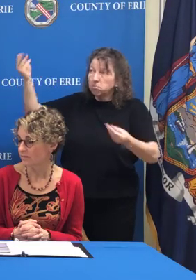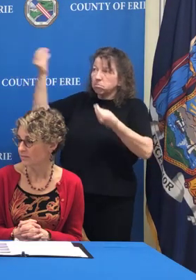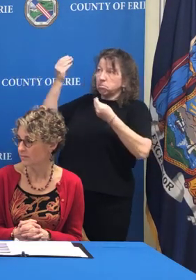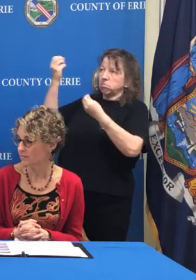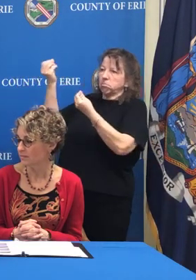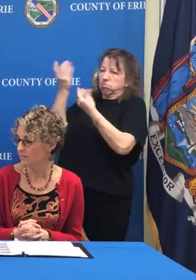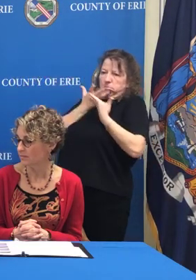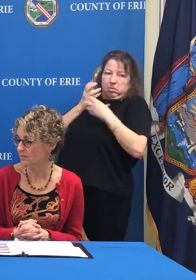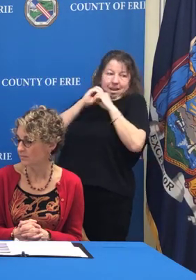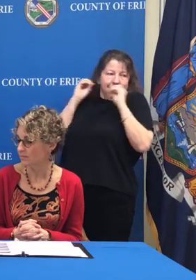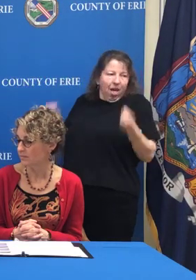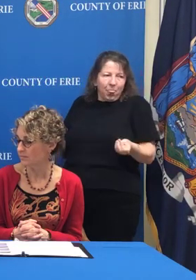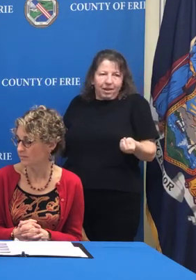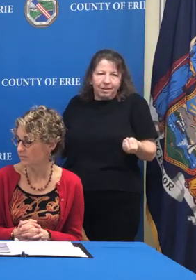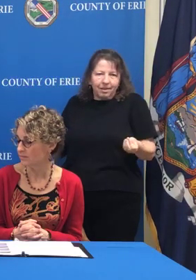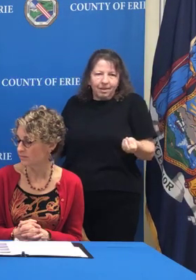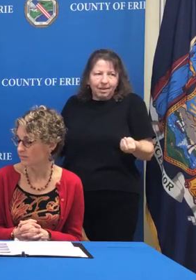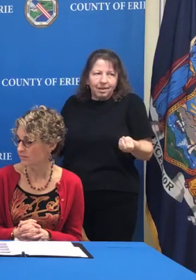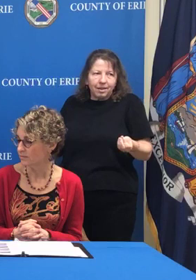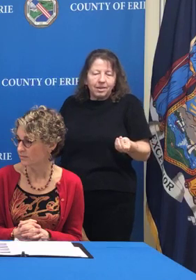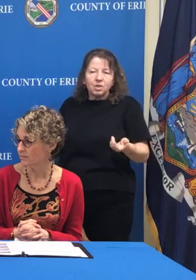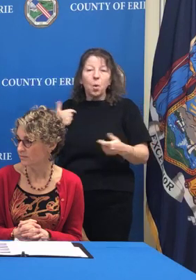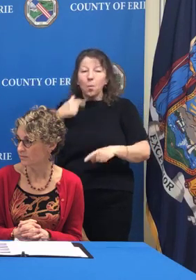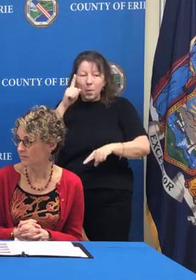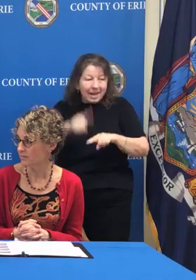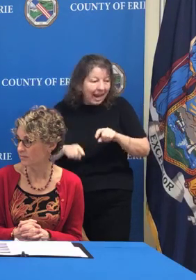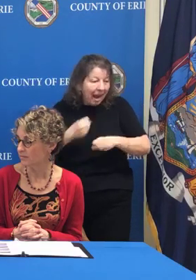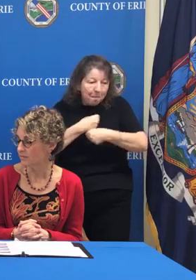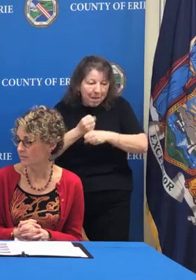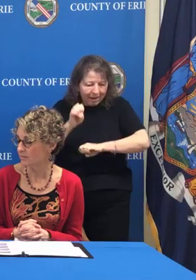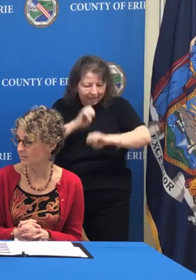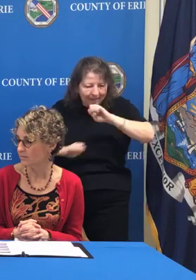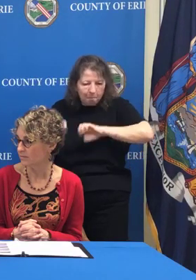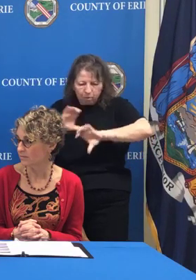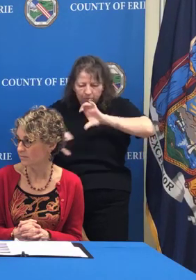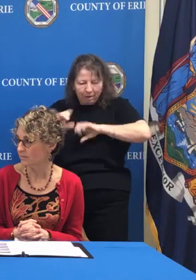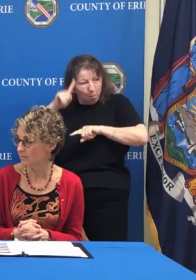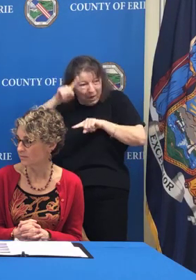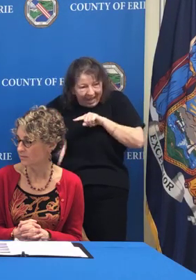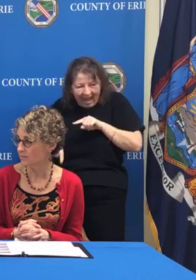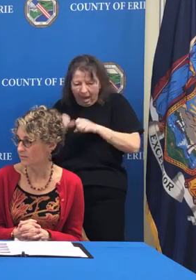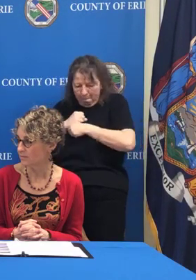so we don't have the capability to make reagents. It's not something that we can